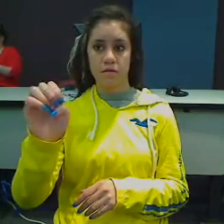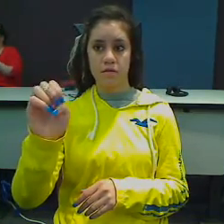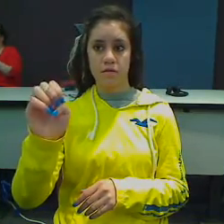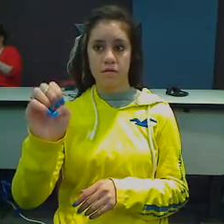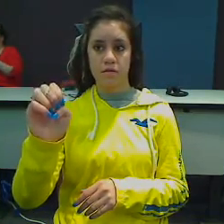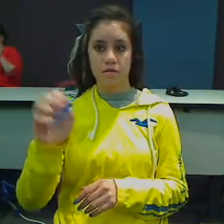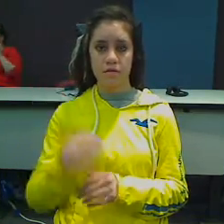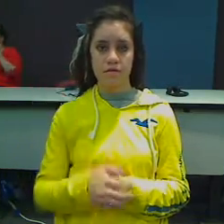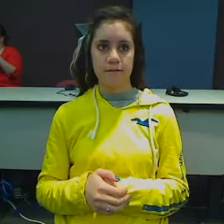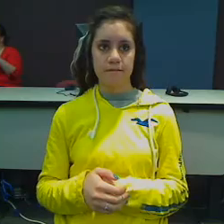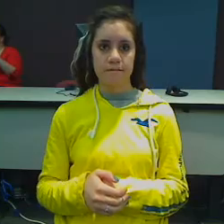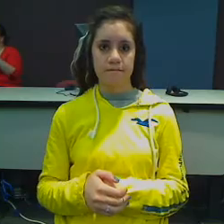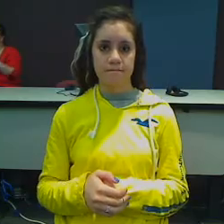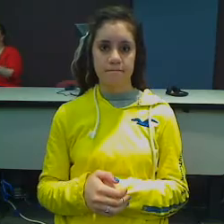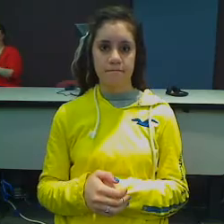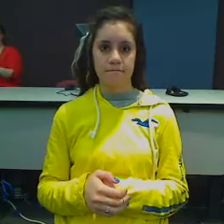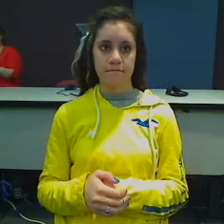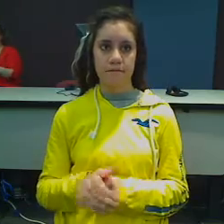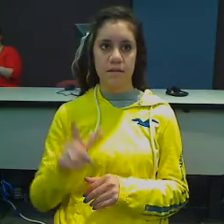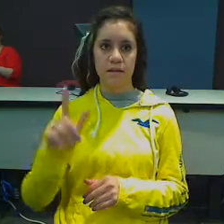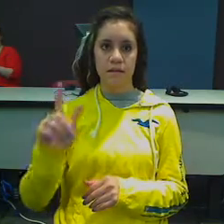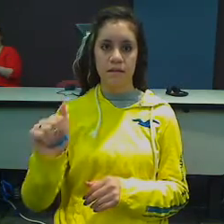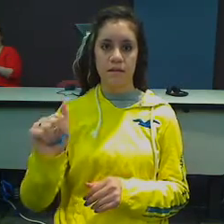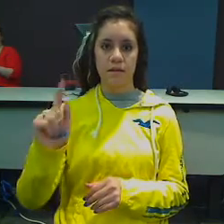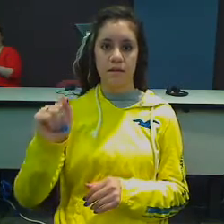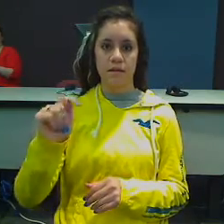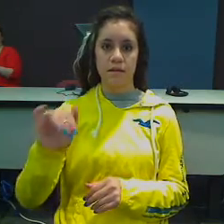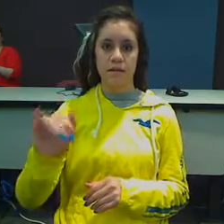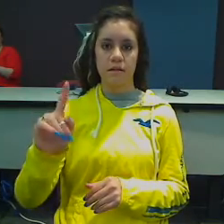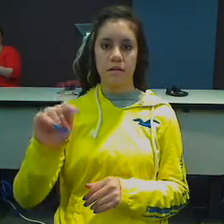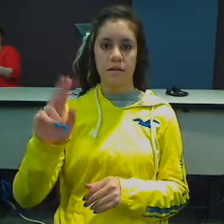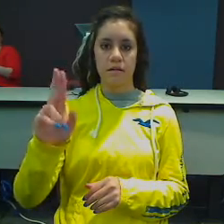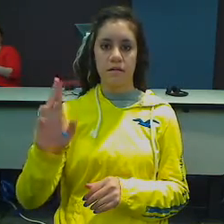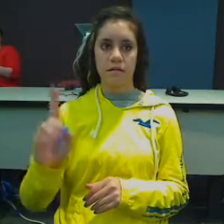references for looking at things on the Earth's surface.